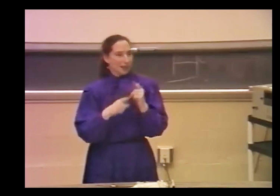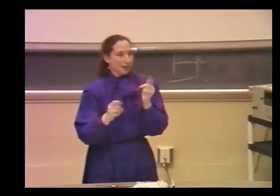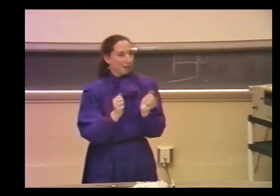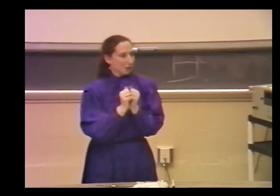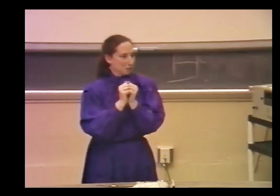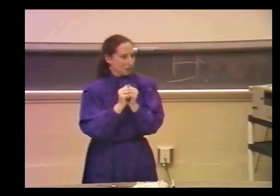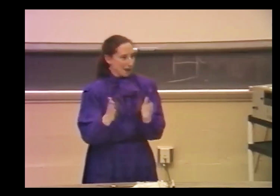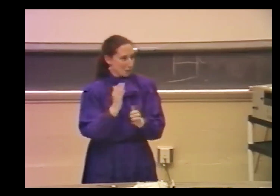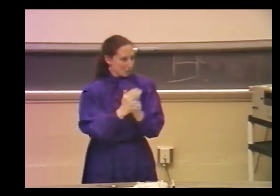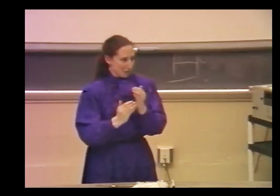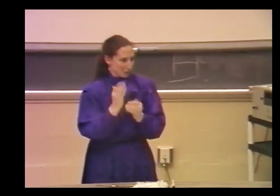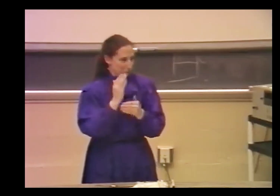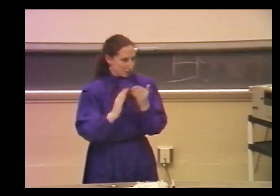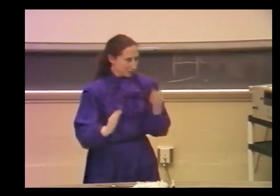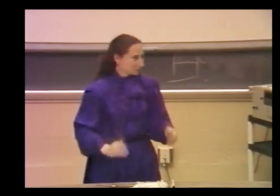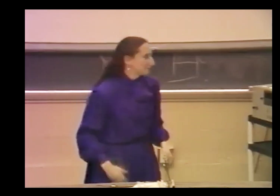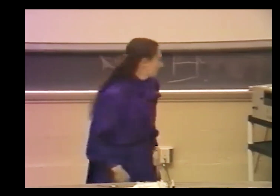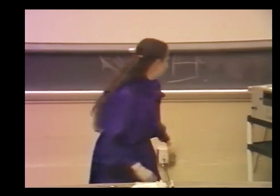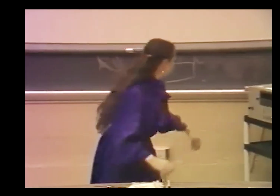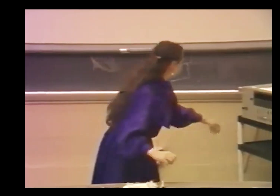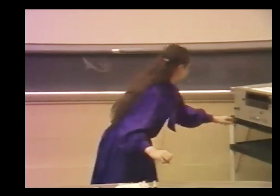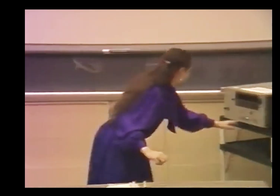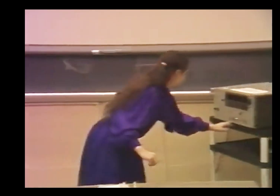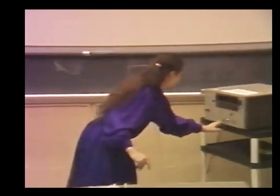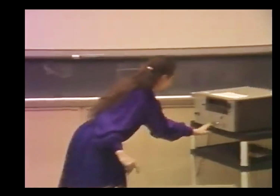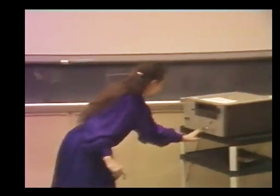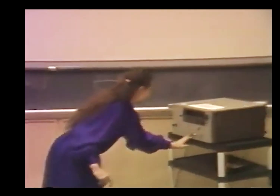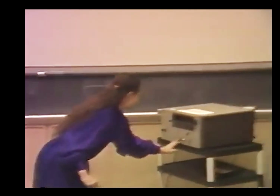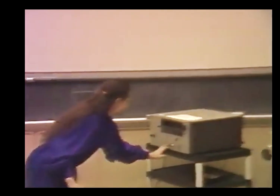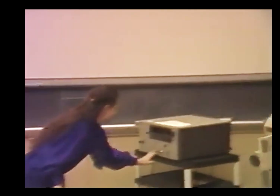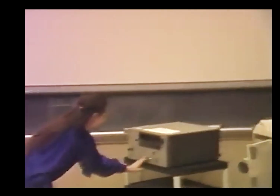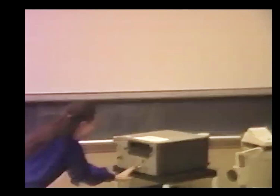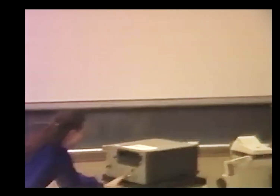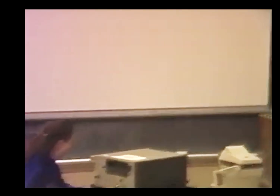then without the manual part. Okay?